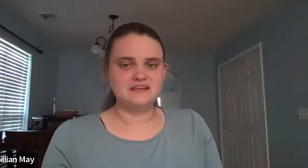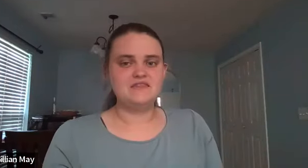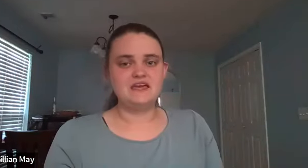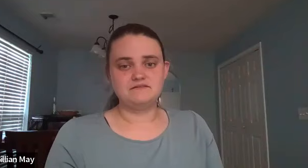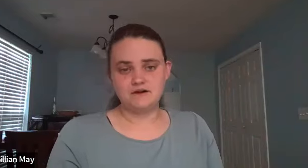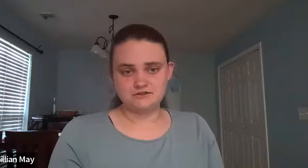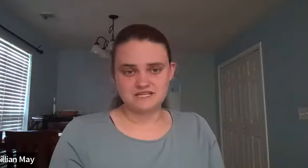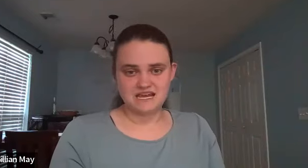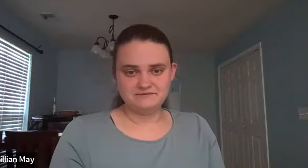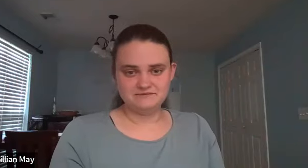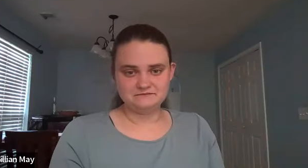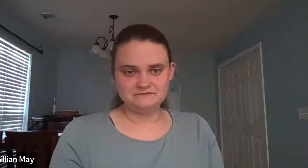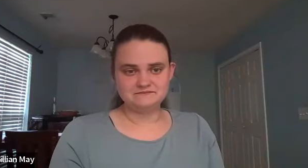And then Father's Day.